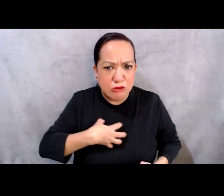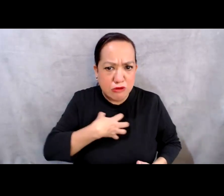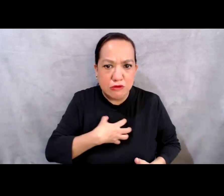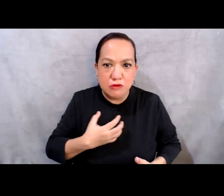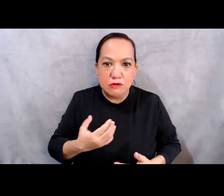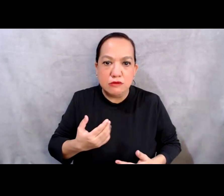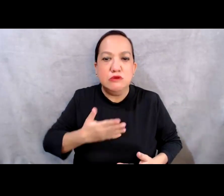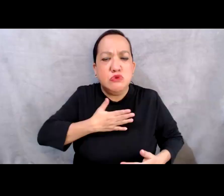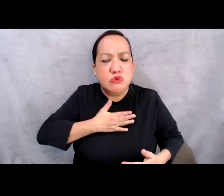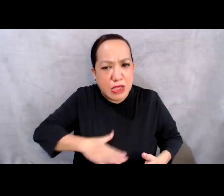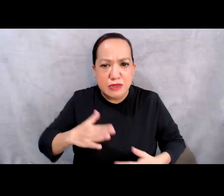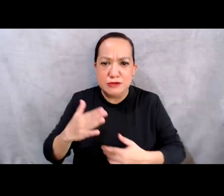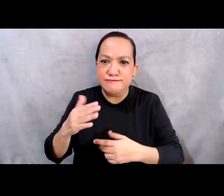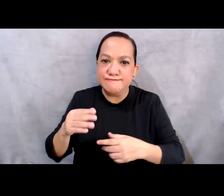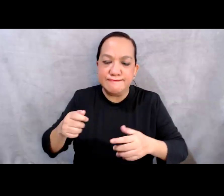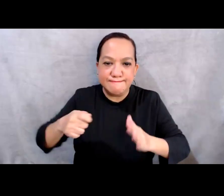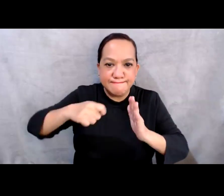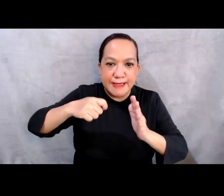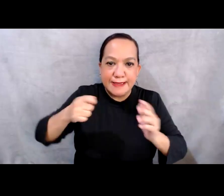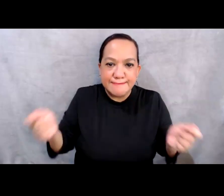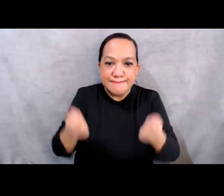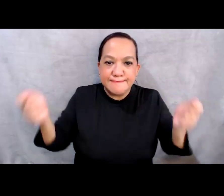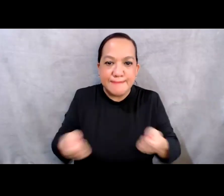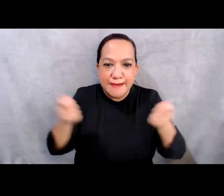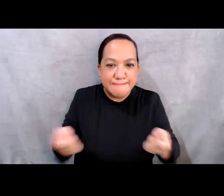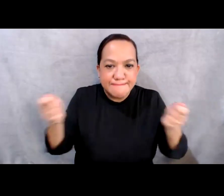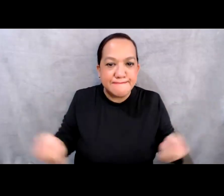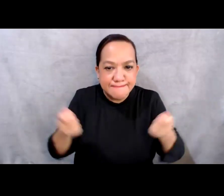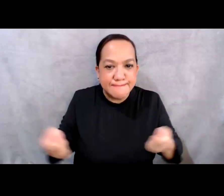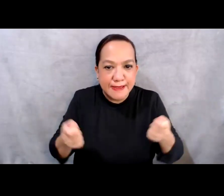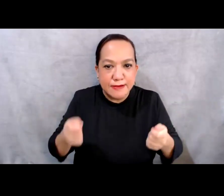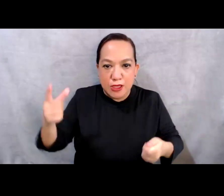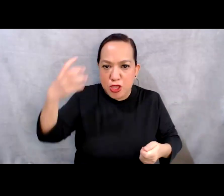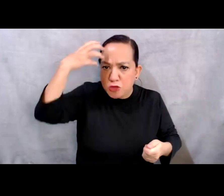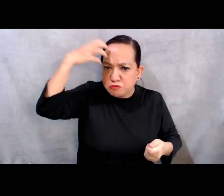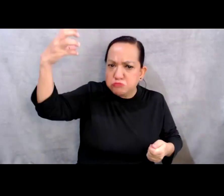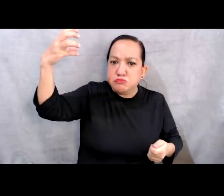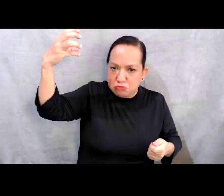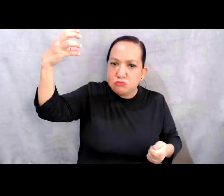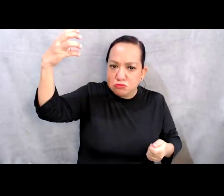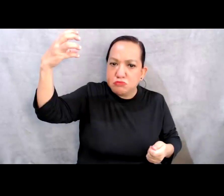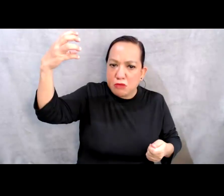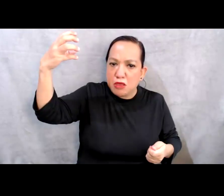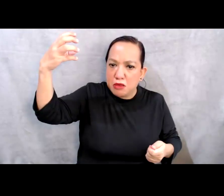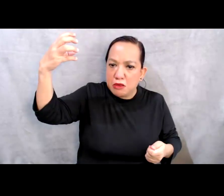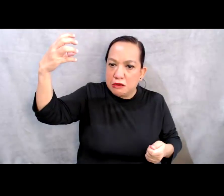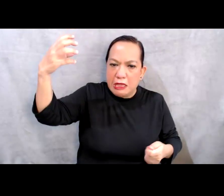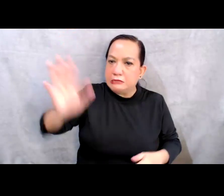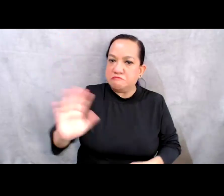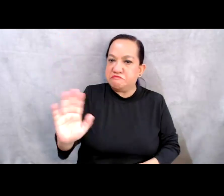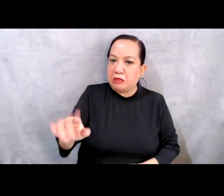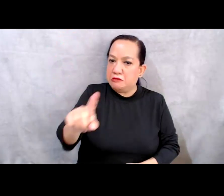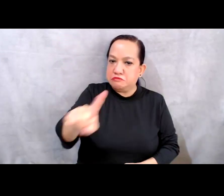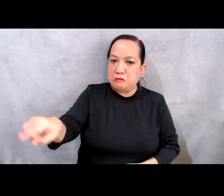was cancelled on the orders of the city governor, Ulaanbaatar capital governor. So the